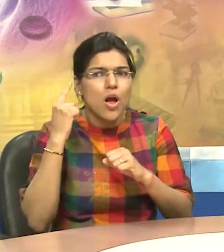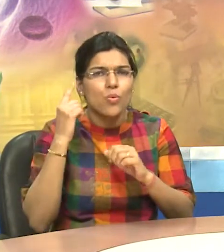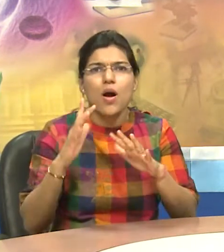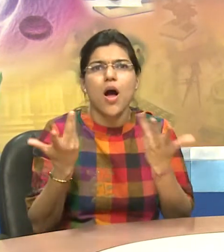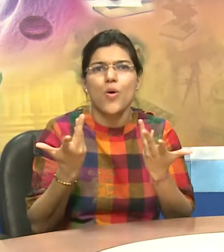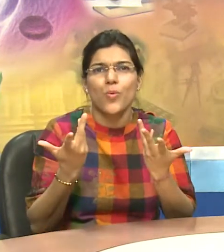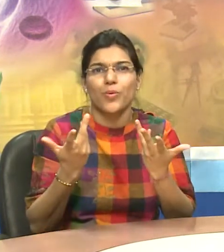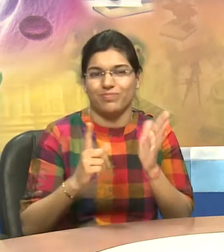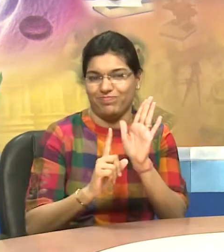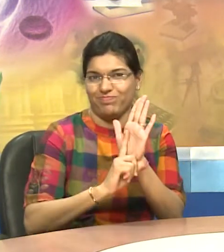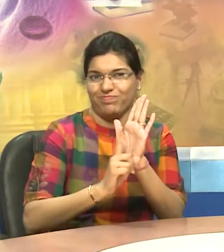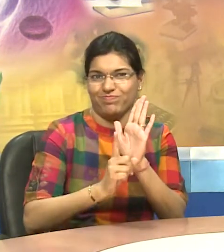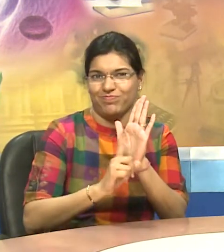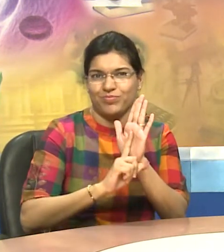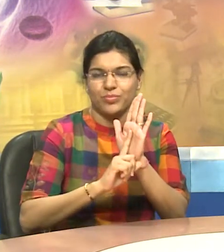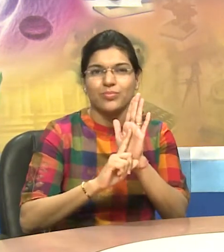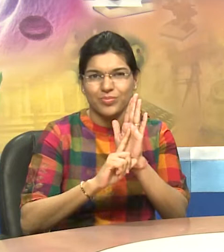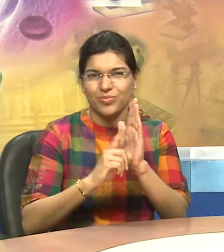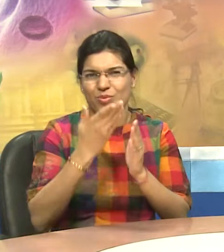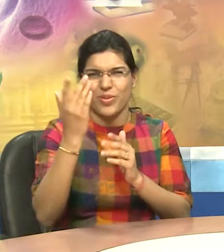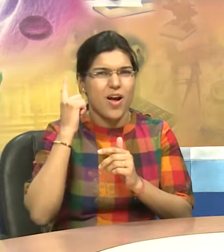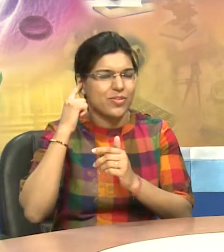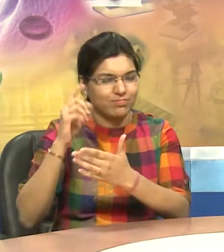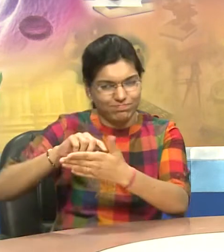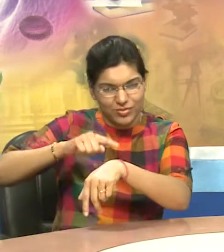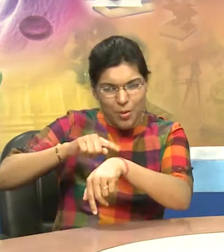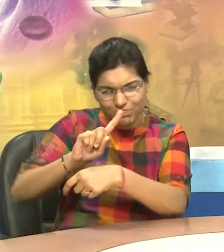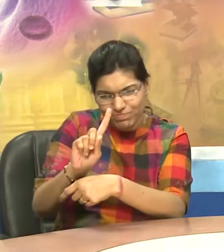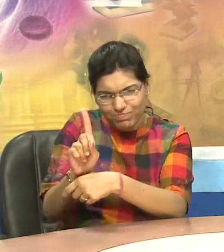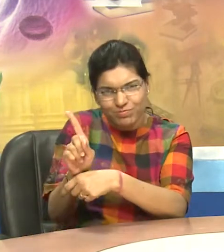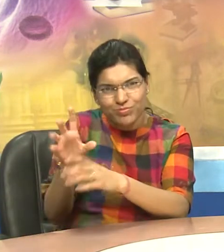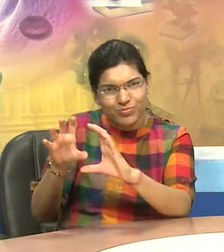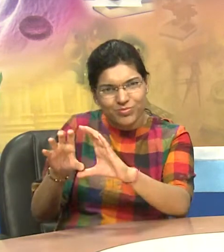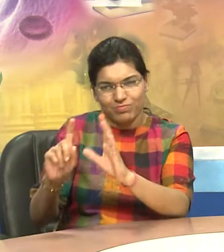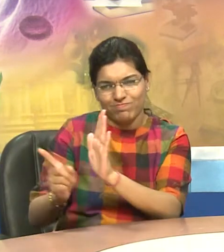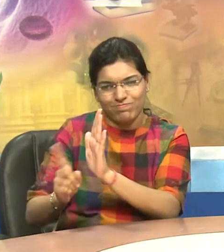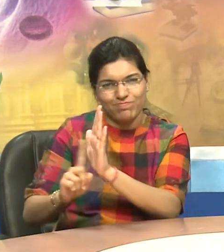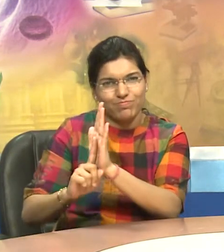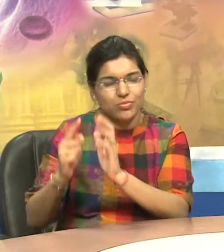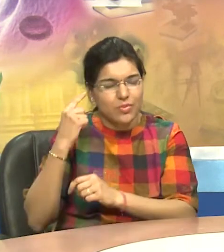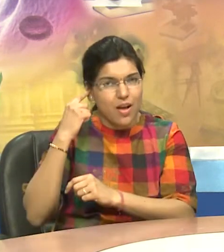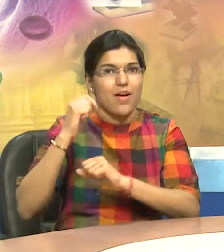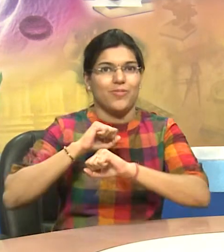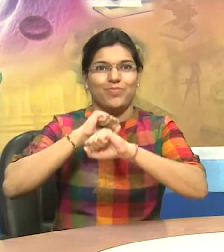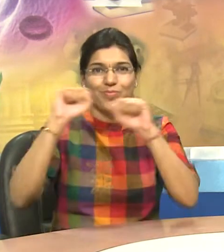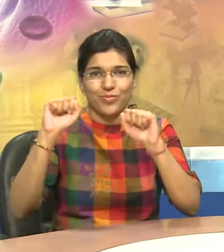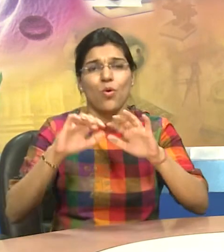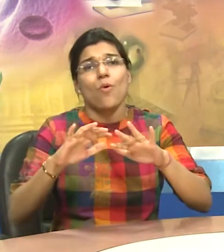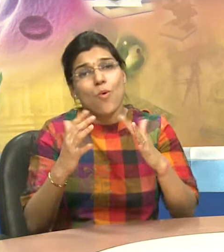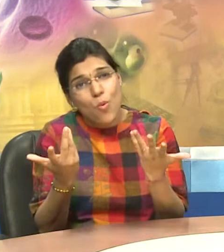wake up in the morning, what we hear first? The sound of alarm, the sound of clock, through which